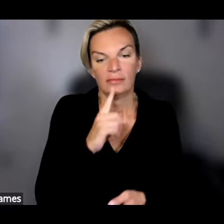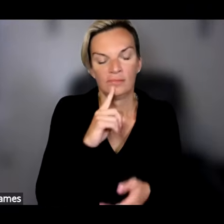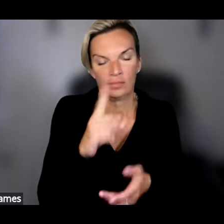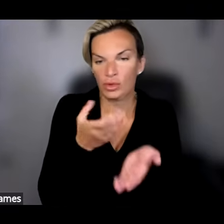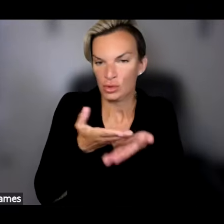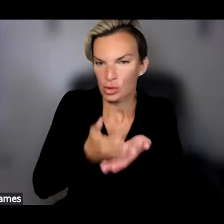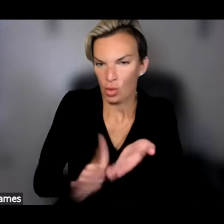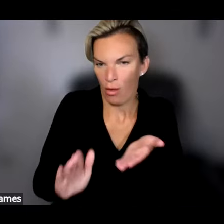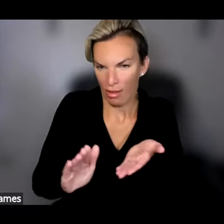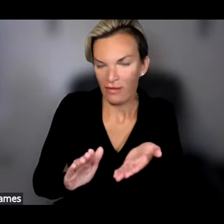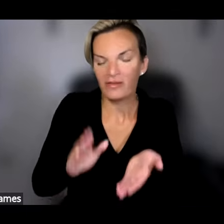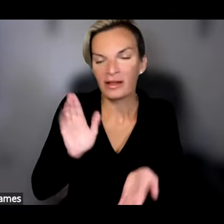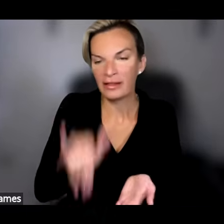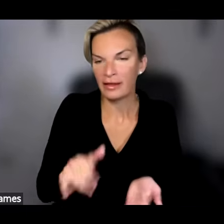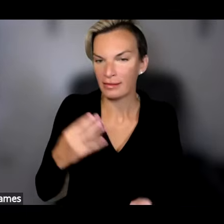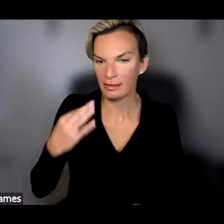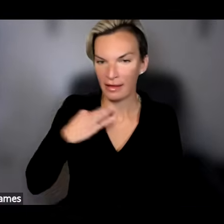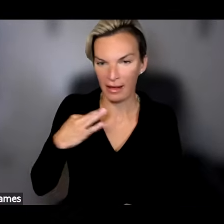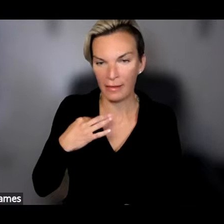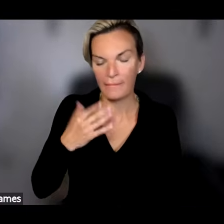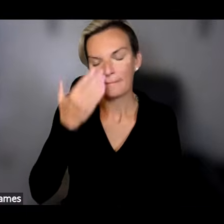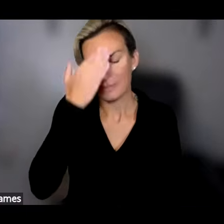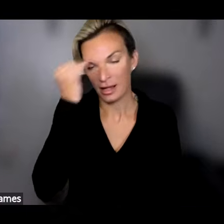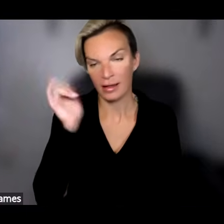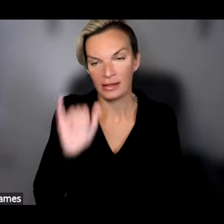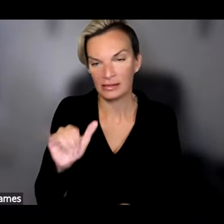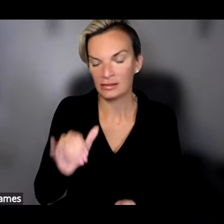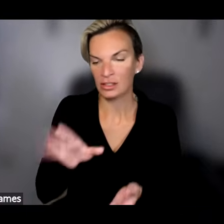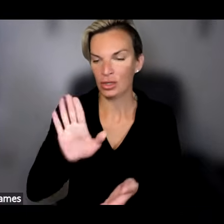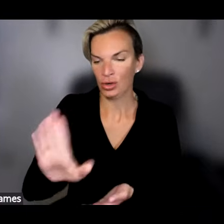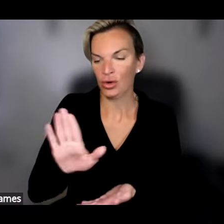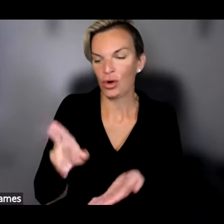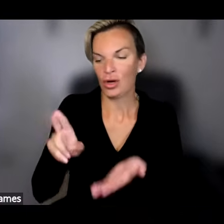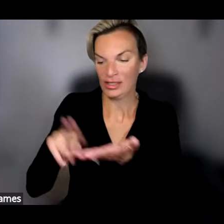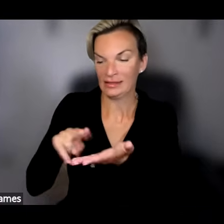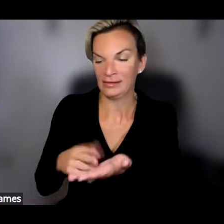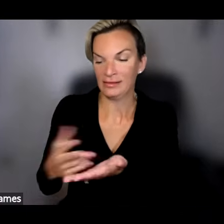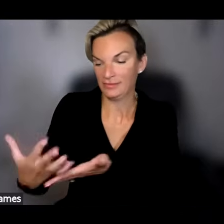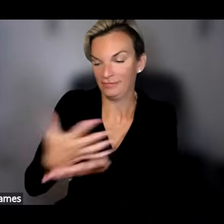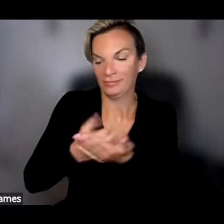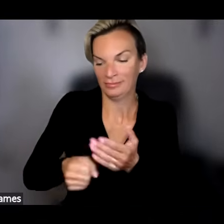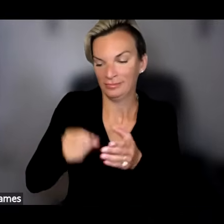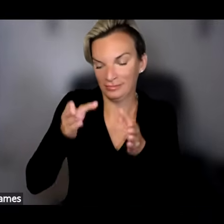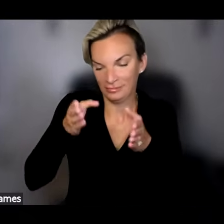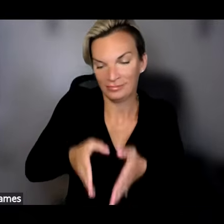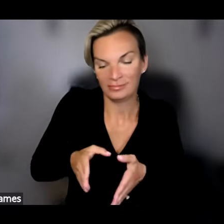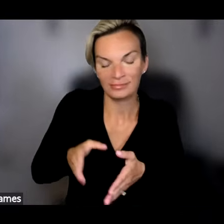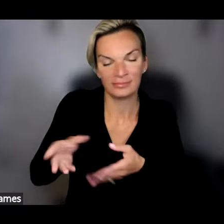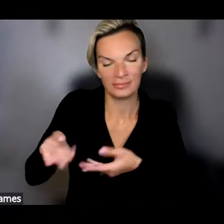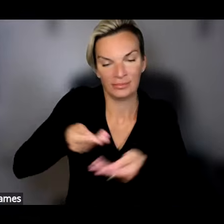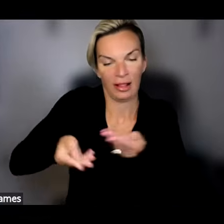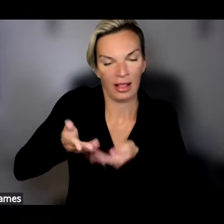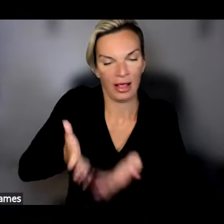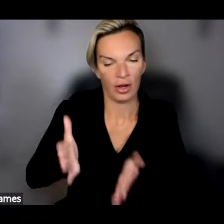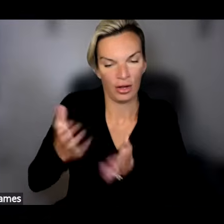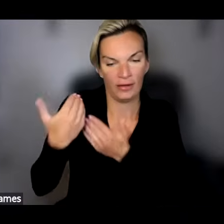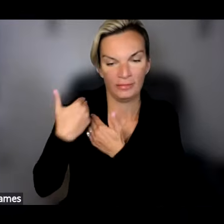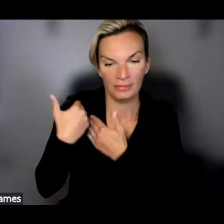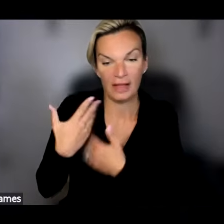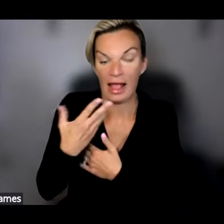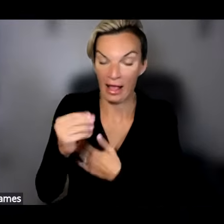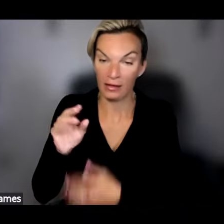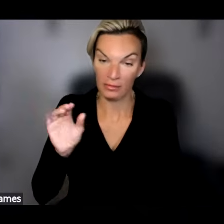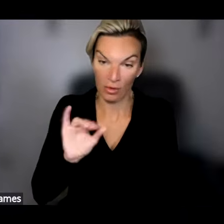there were circulators that signed, including allegedly the candidate herself, sheets